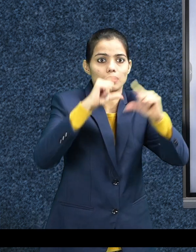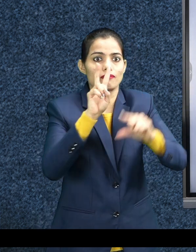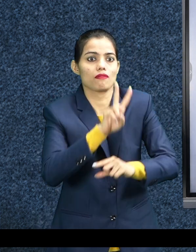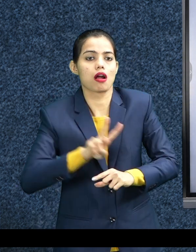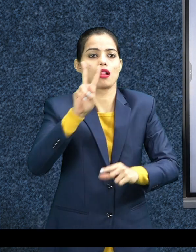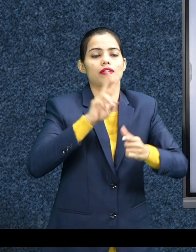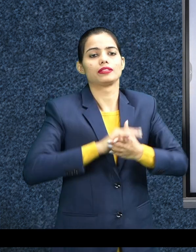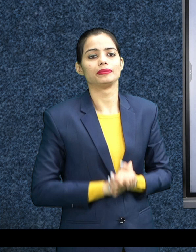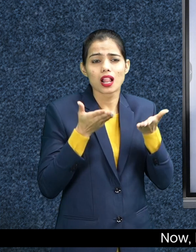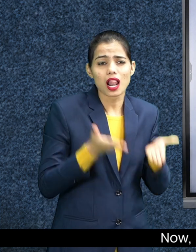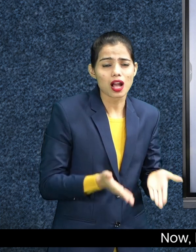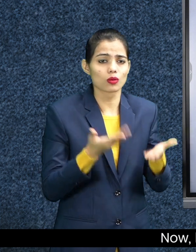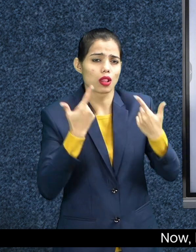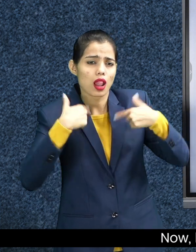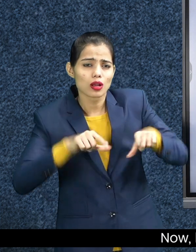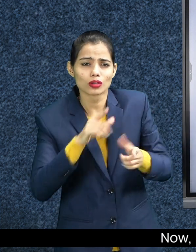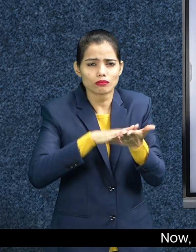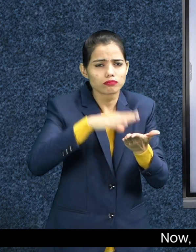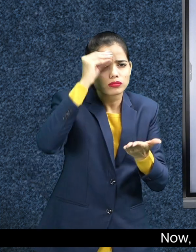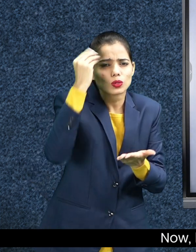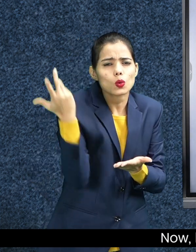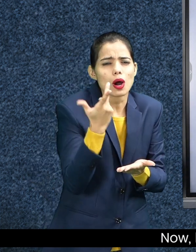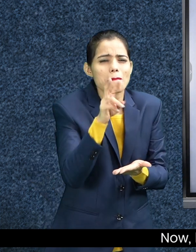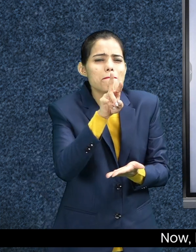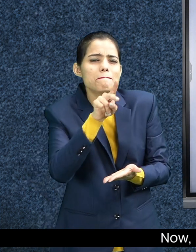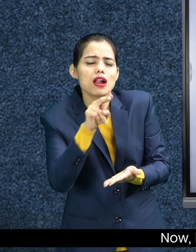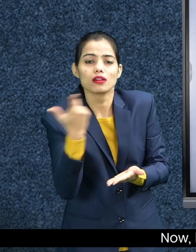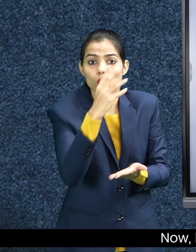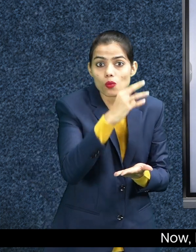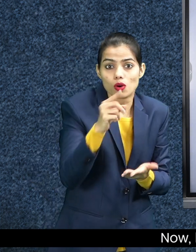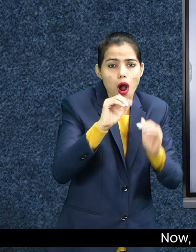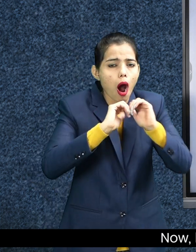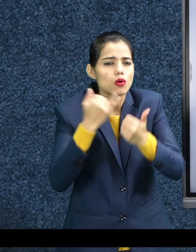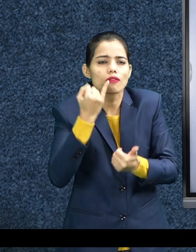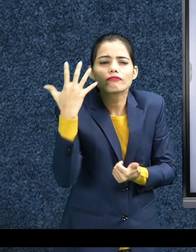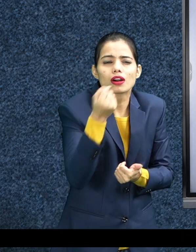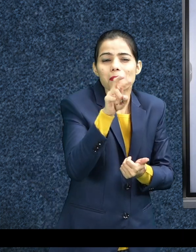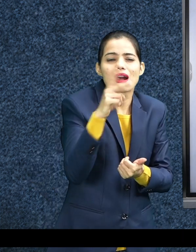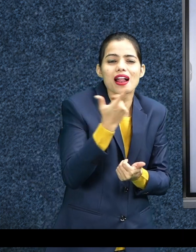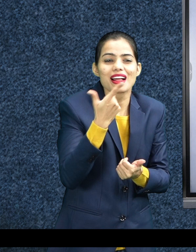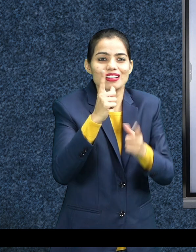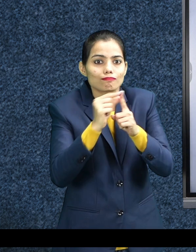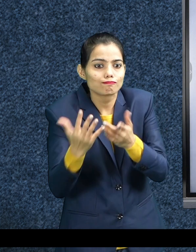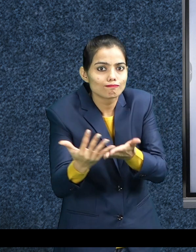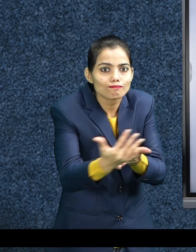mode. Now, let us learn what is mean and how to find the mean of data set in detail.